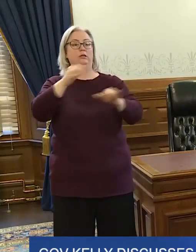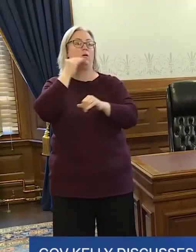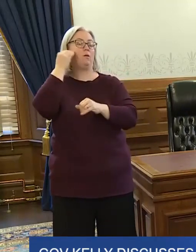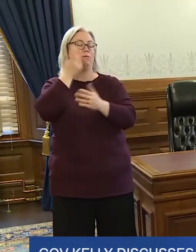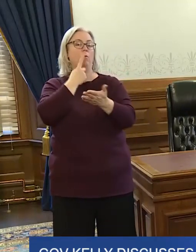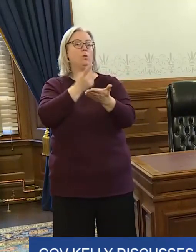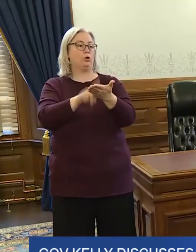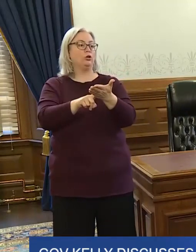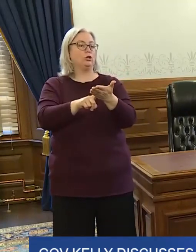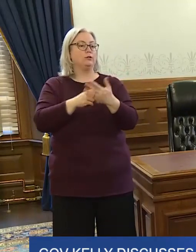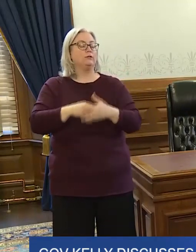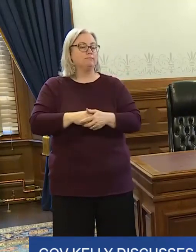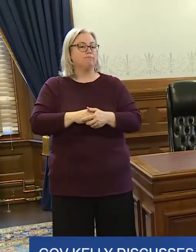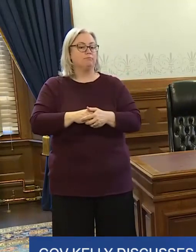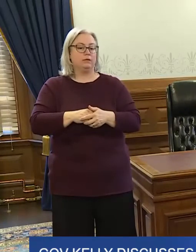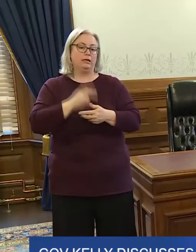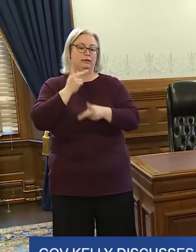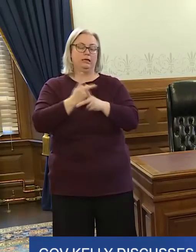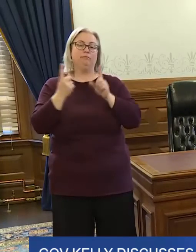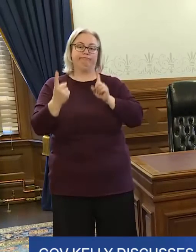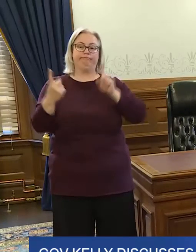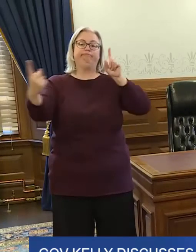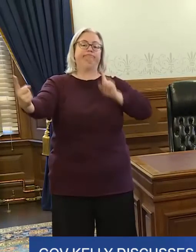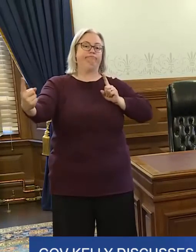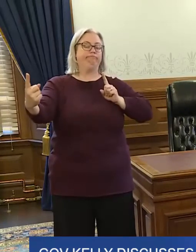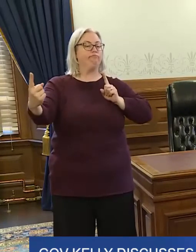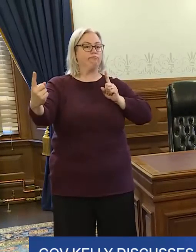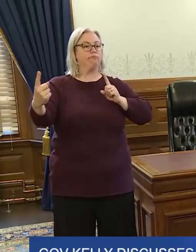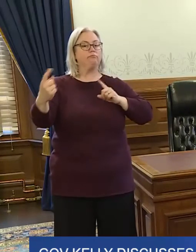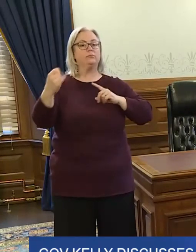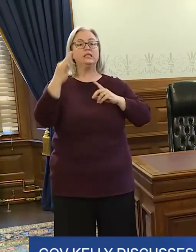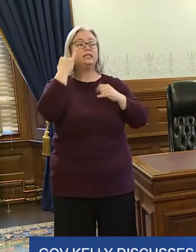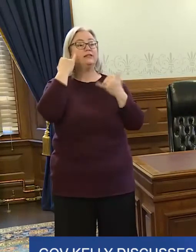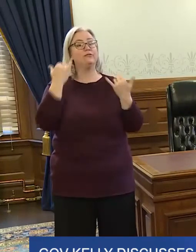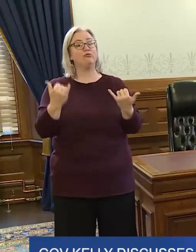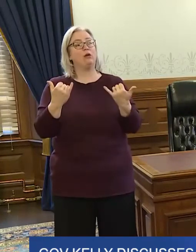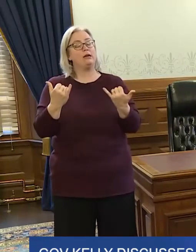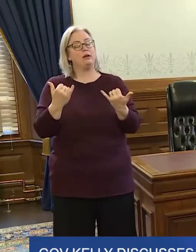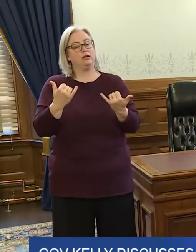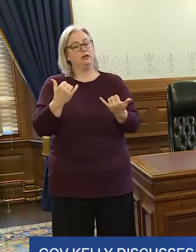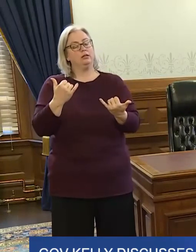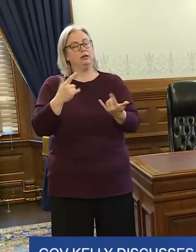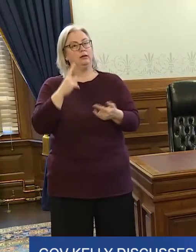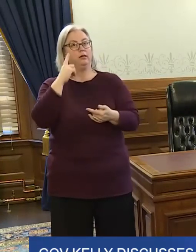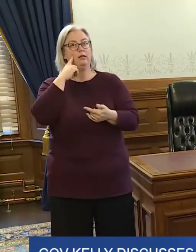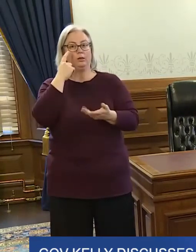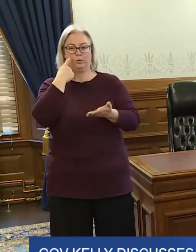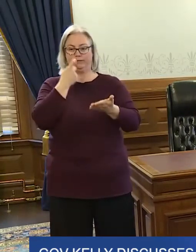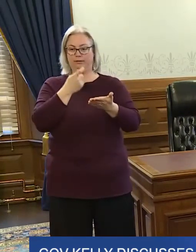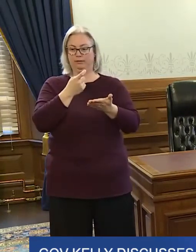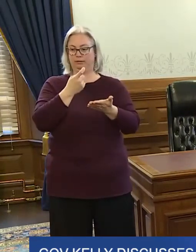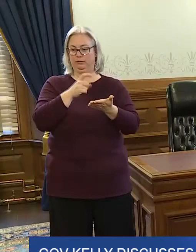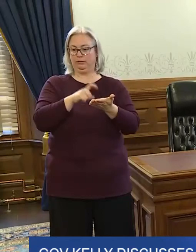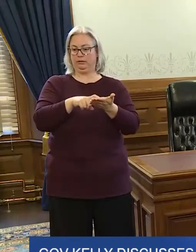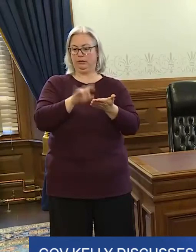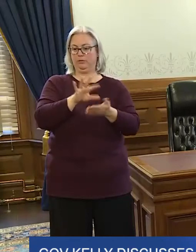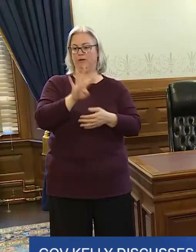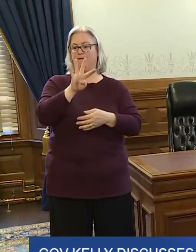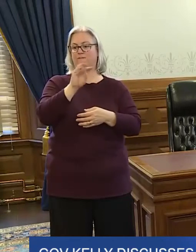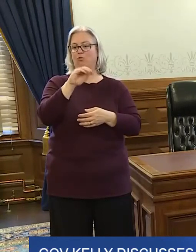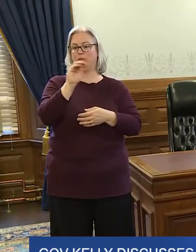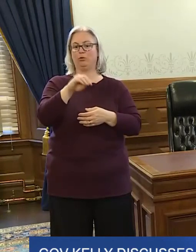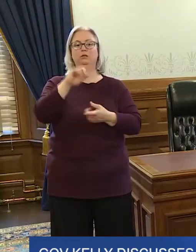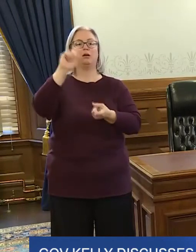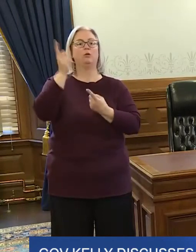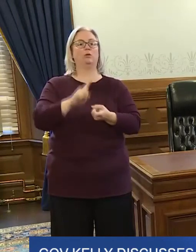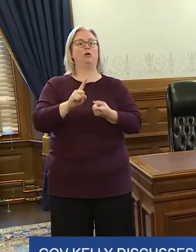stay-home order and keep their social distance. If, you know, right now I think we've seen about a 40%